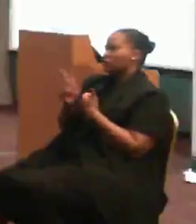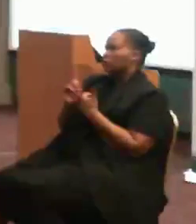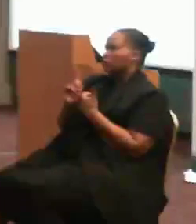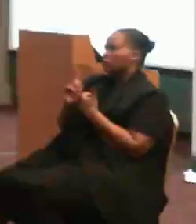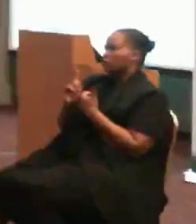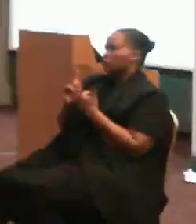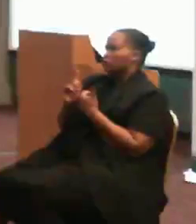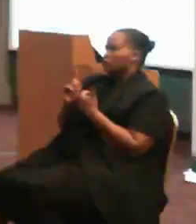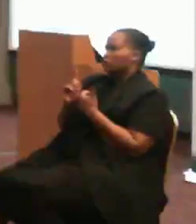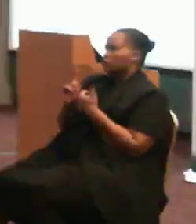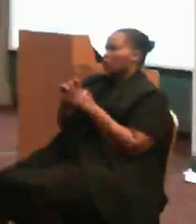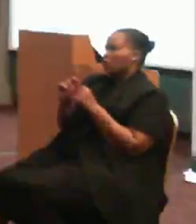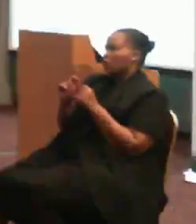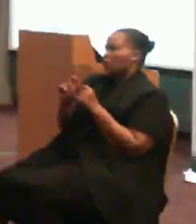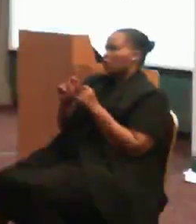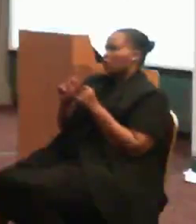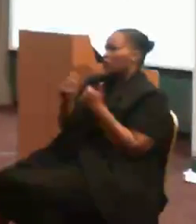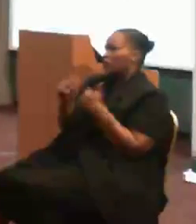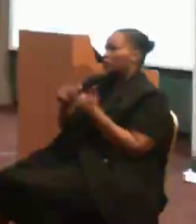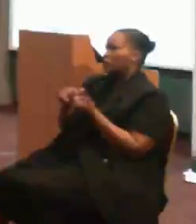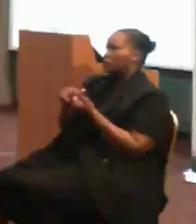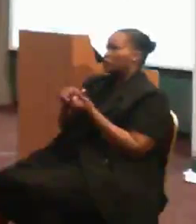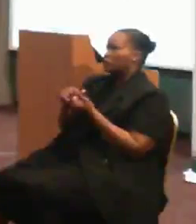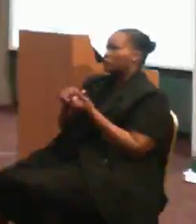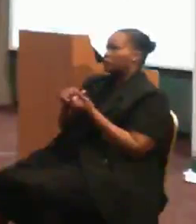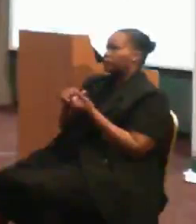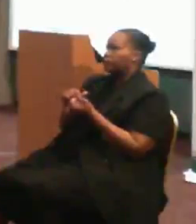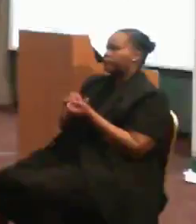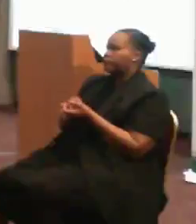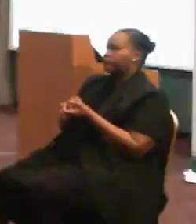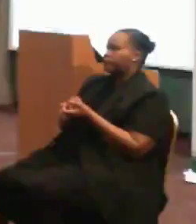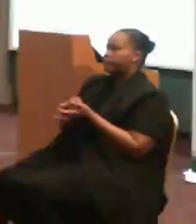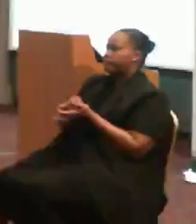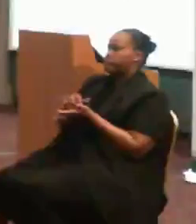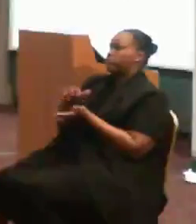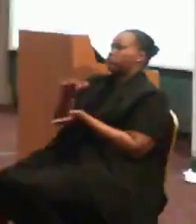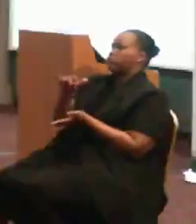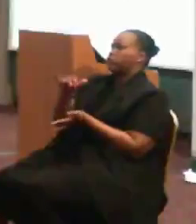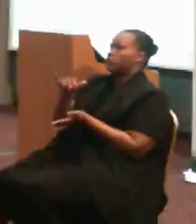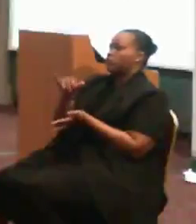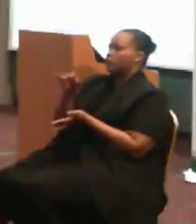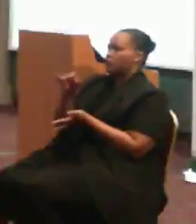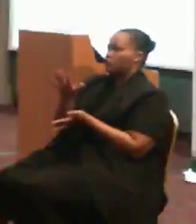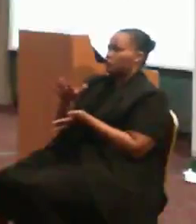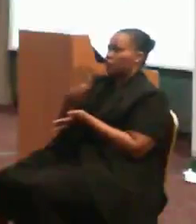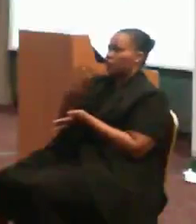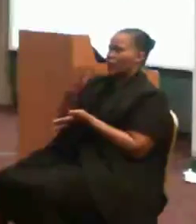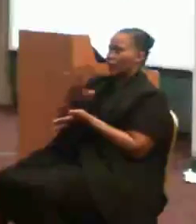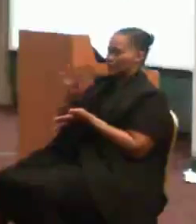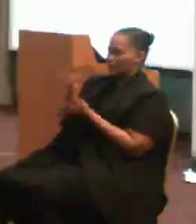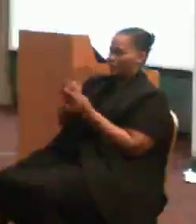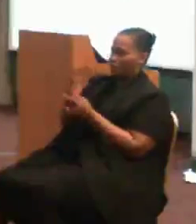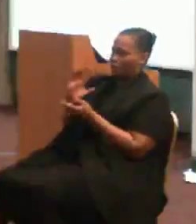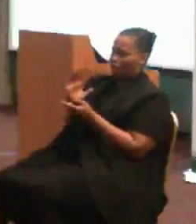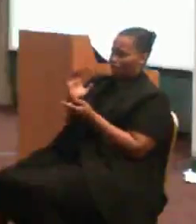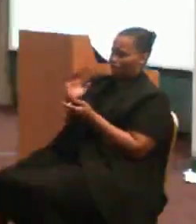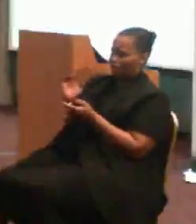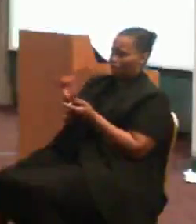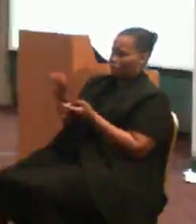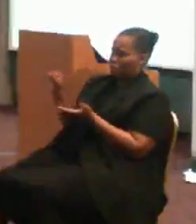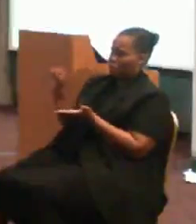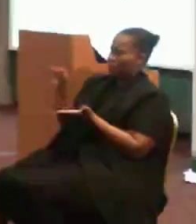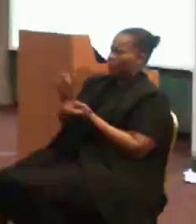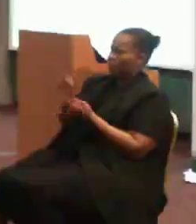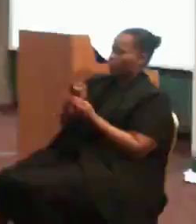this debt, wanting to recover all of this from tariff. You see, my biggest issue is why is the